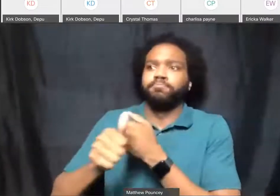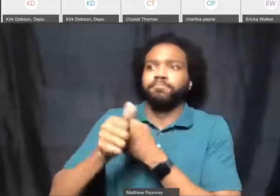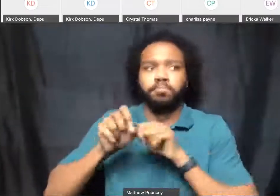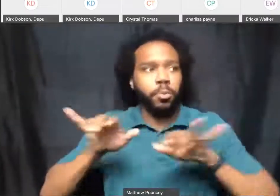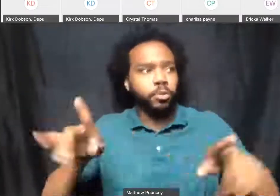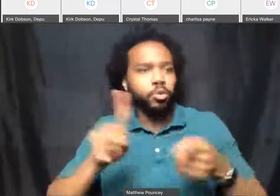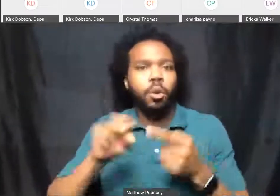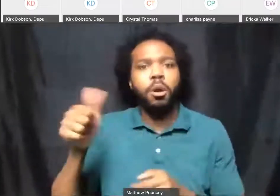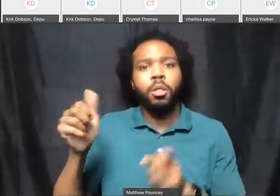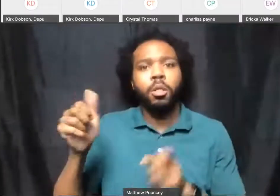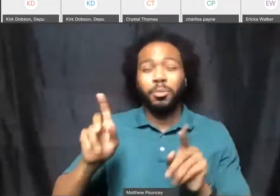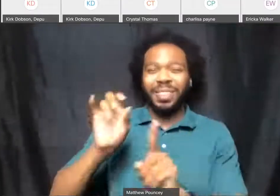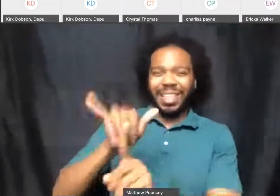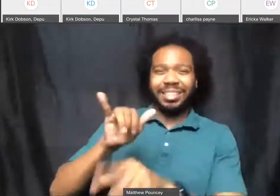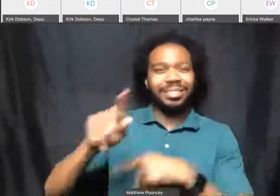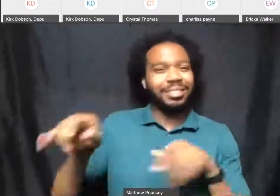the same kinds of,